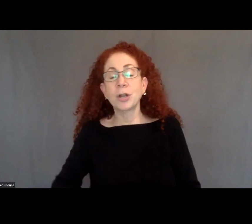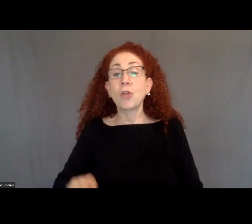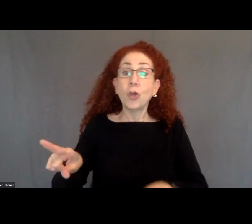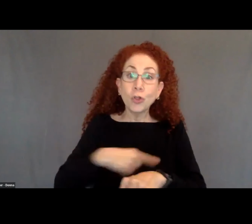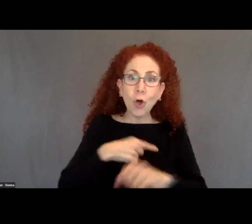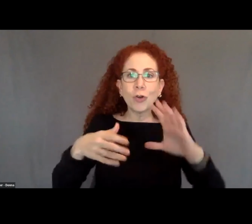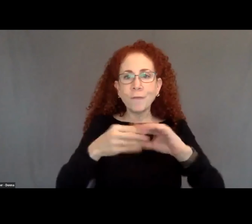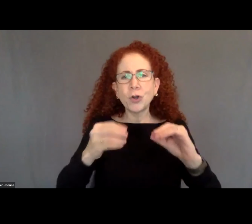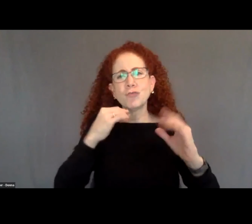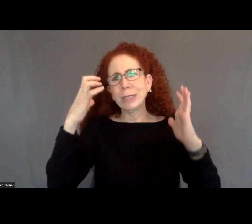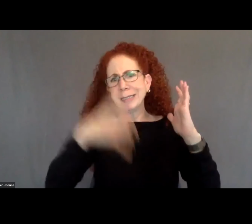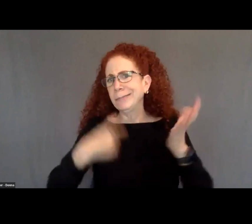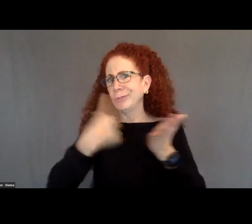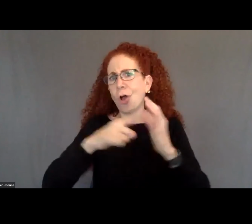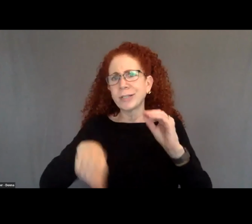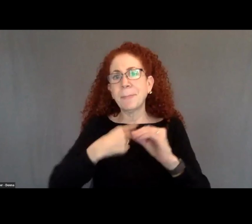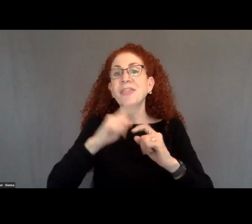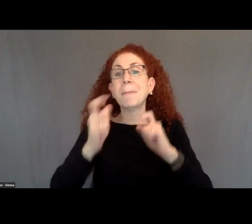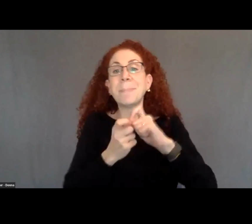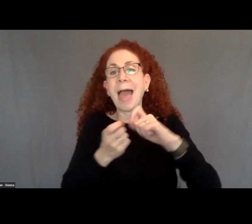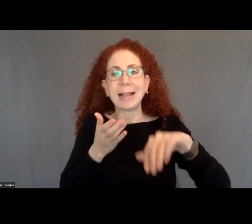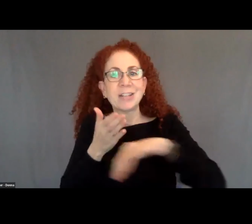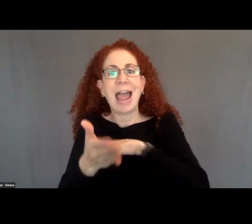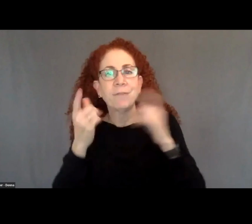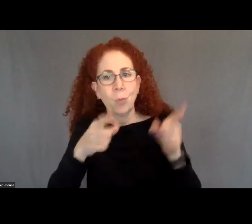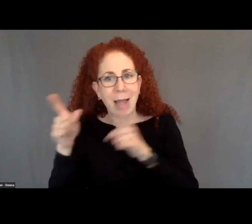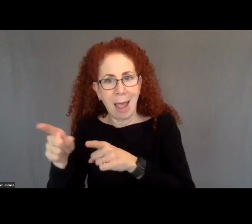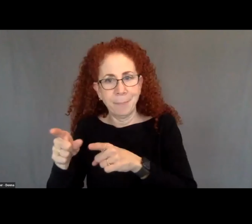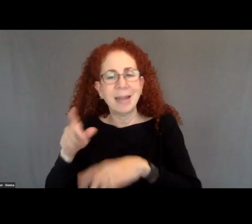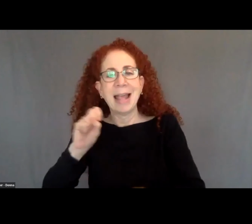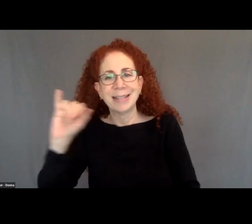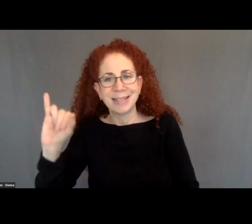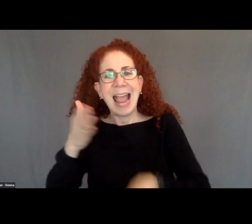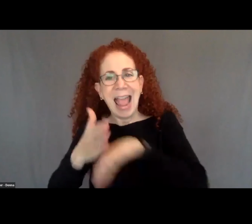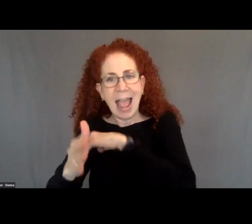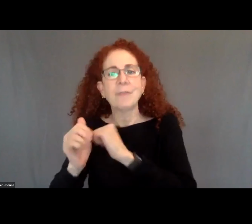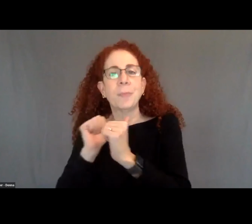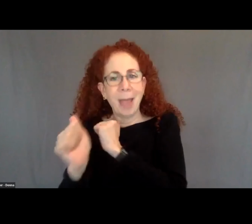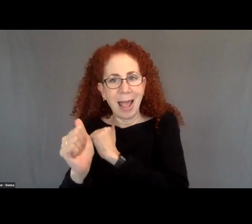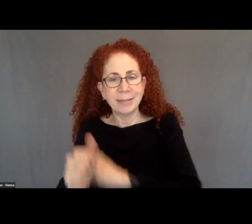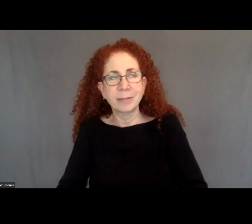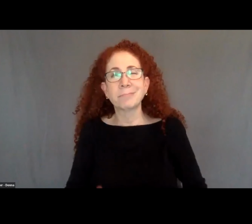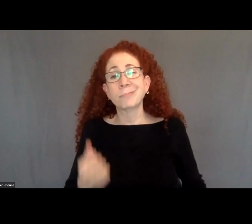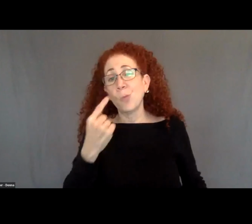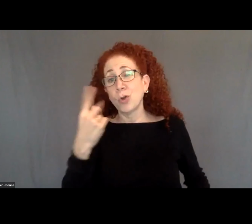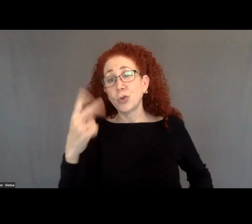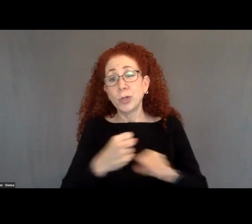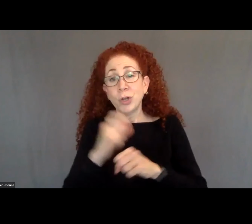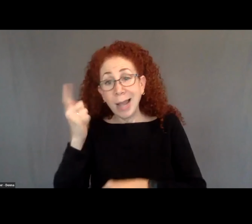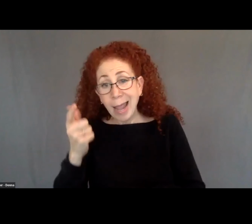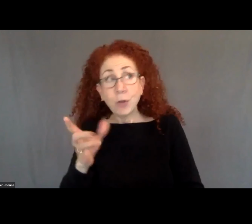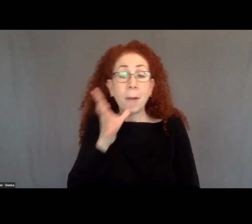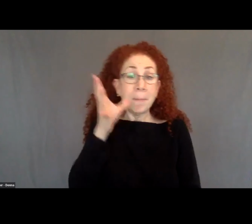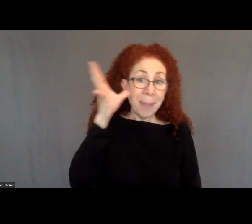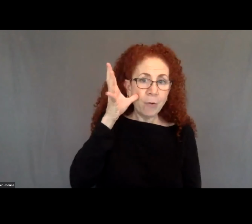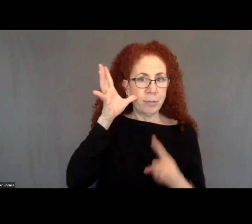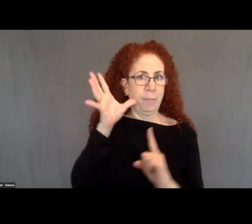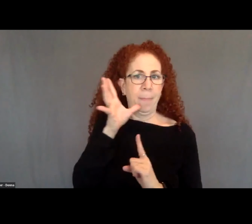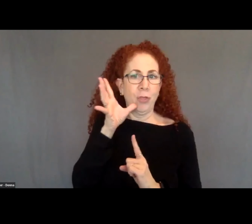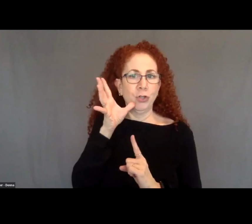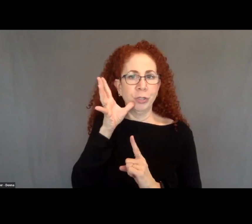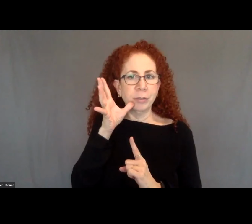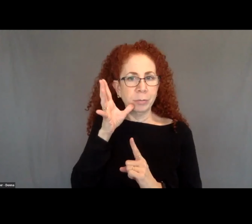version covers the backlash then against the SSI Kids program after Zebley. So within a few years, parents, especially mothers,